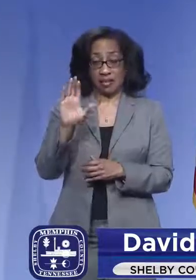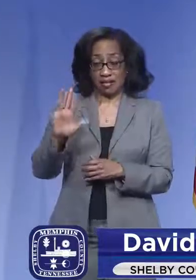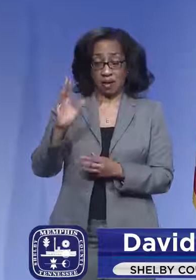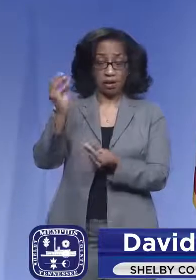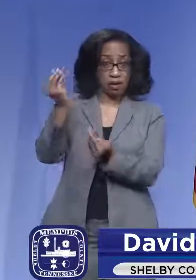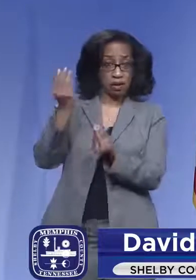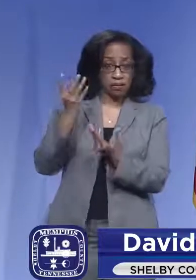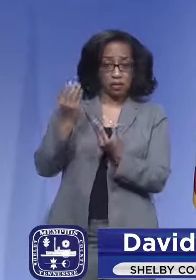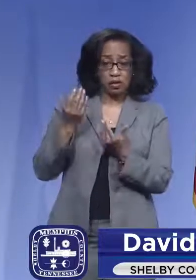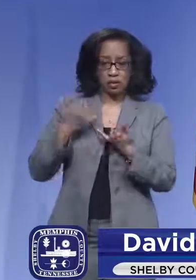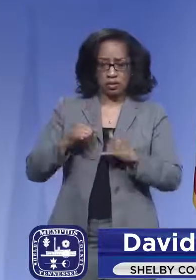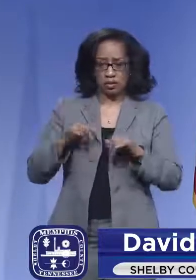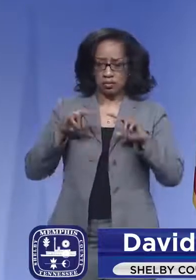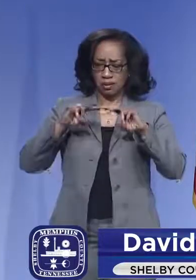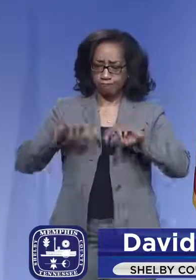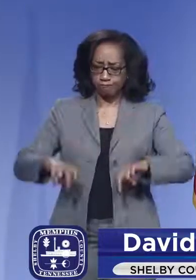the